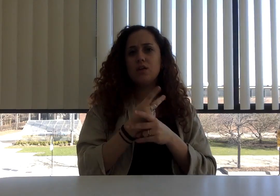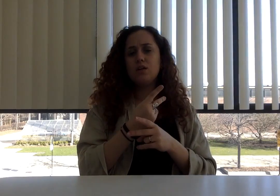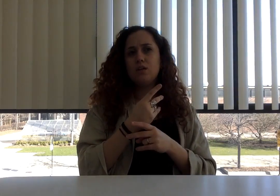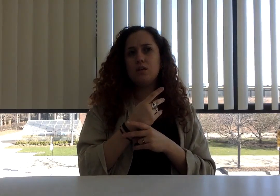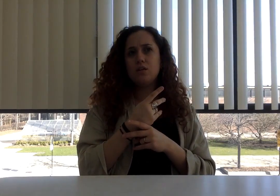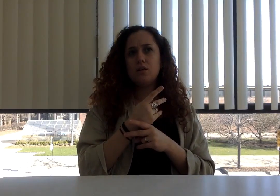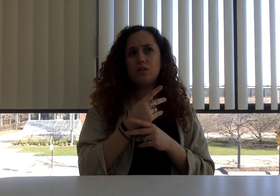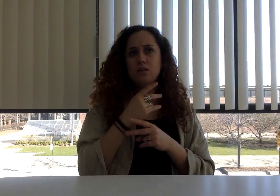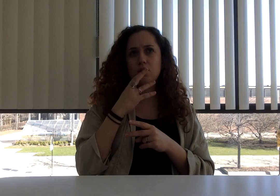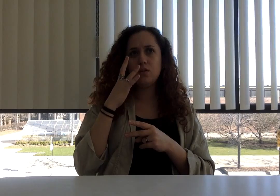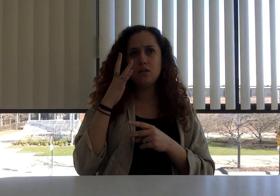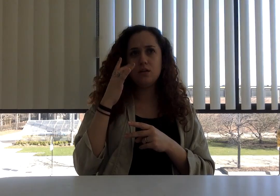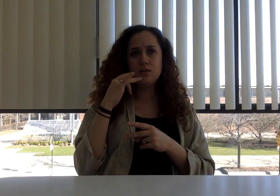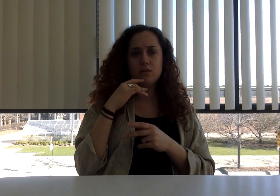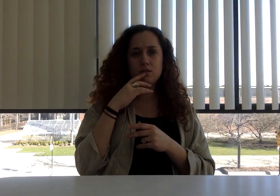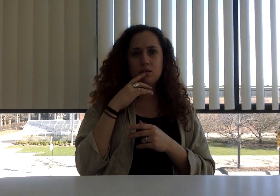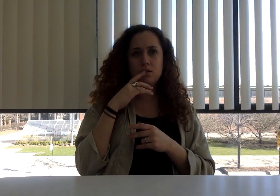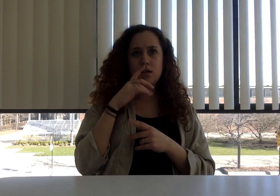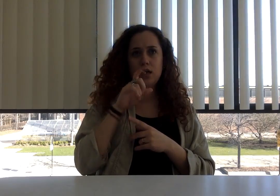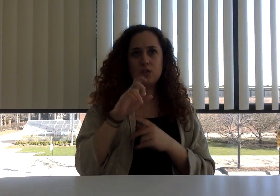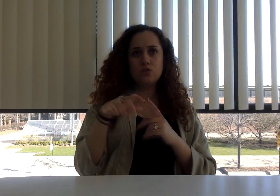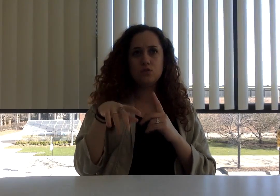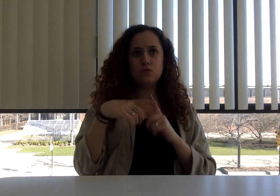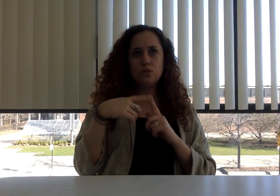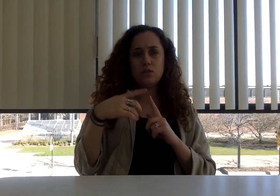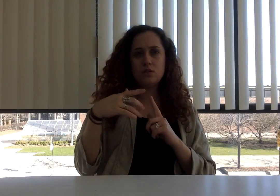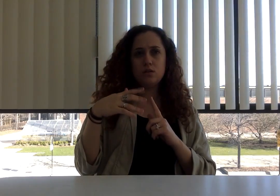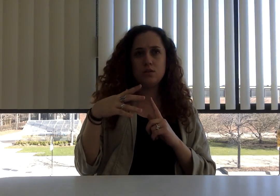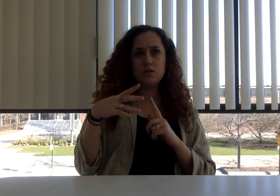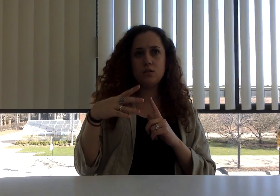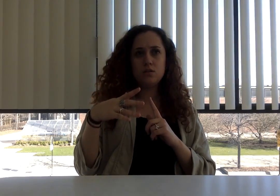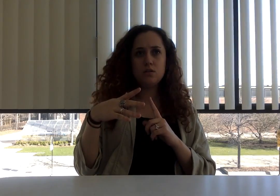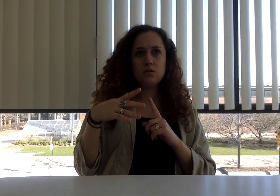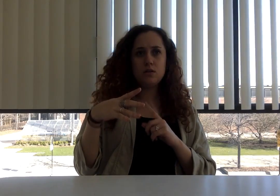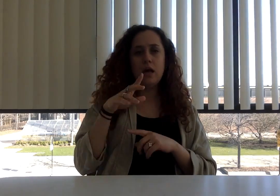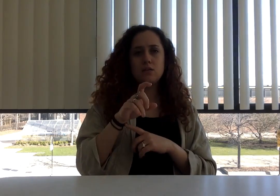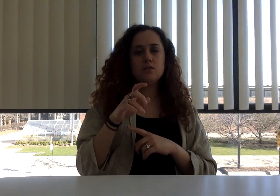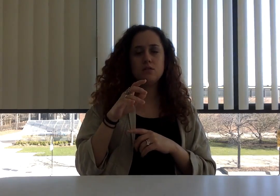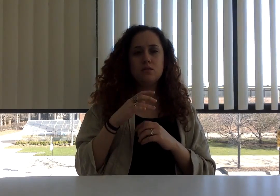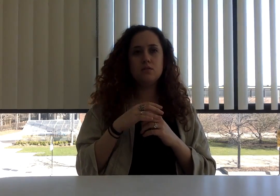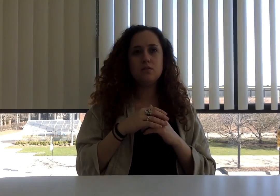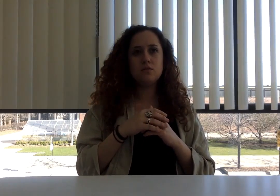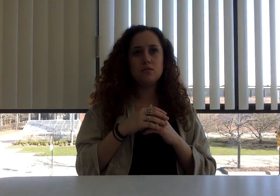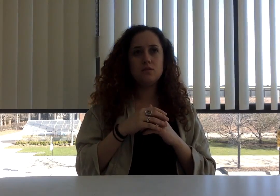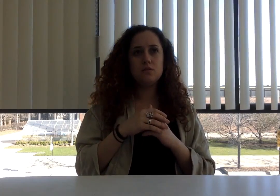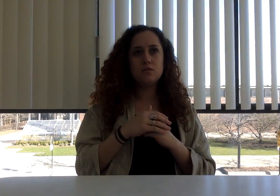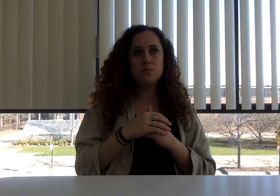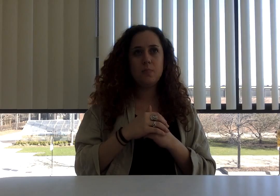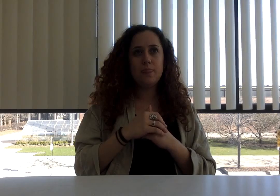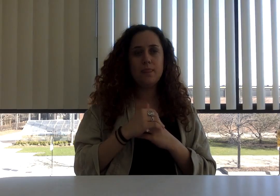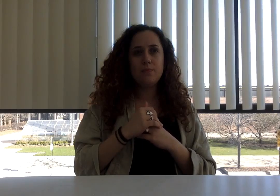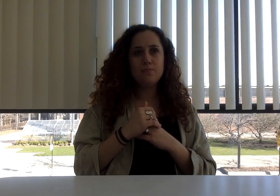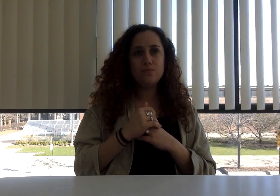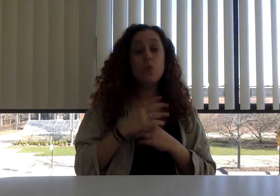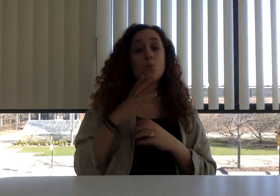x squared plus 1 equals 0. Using the zero product property, we can add 2 to both sides and take the square root